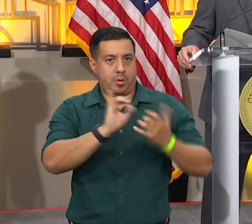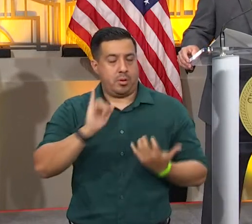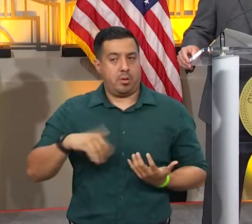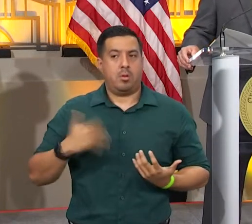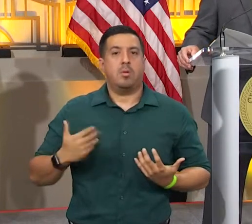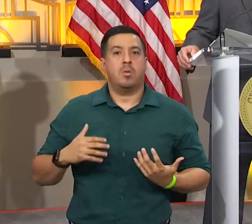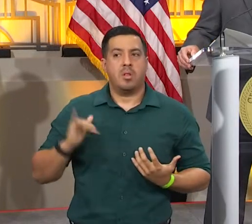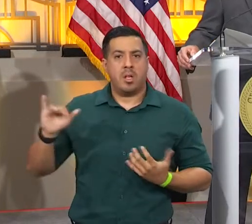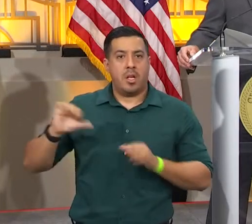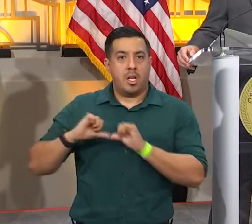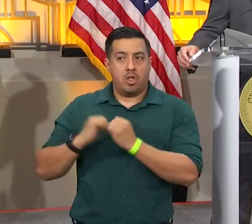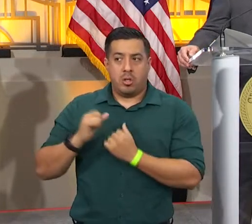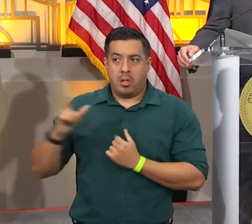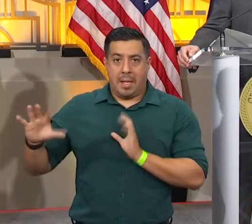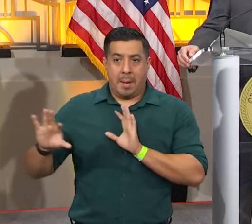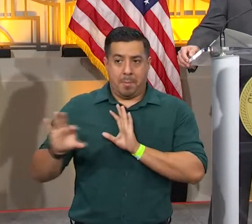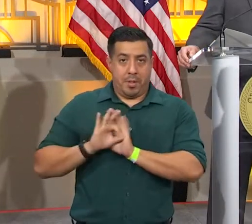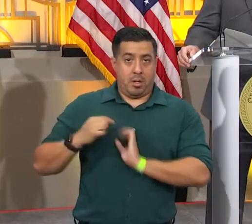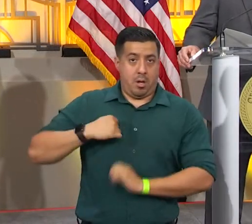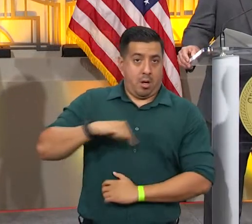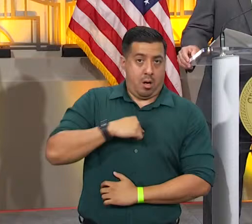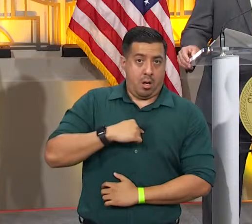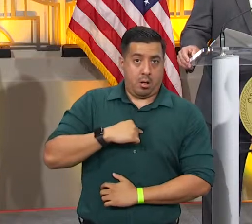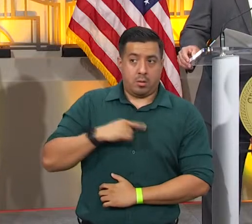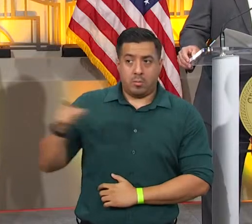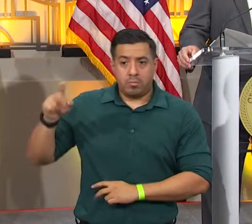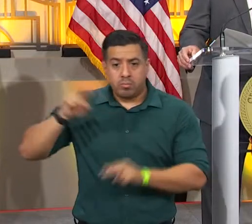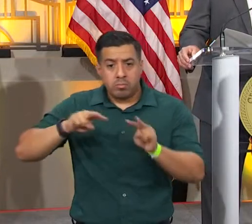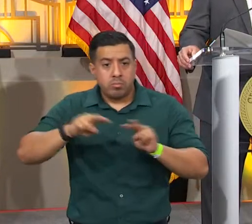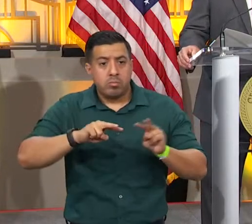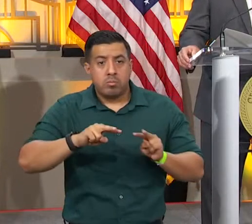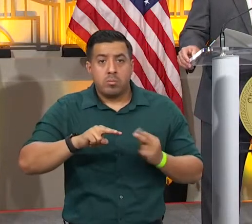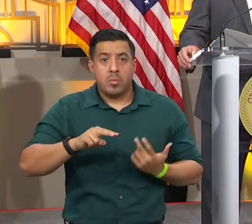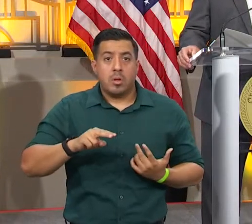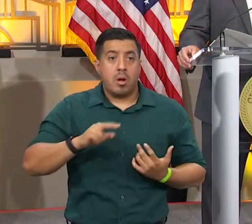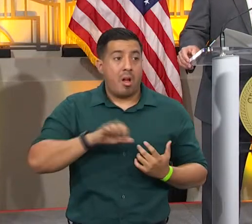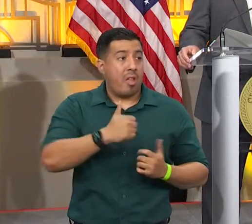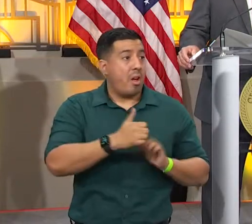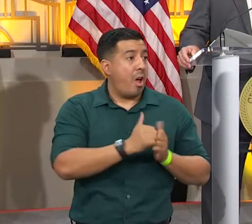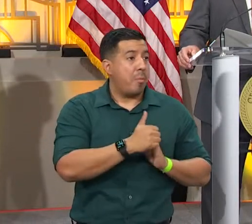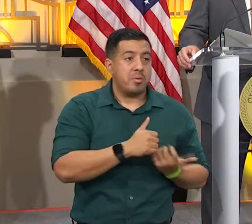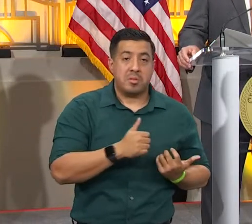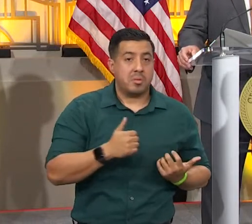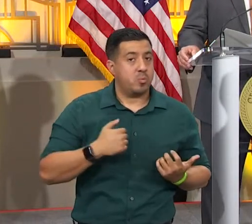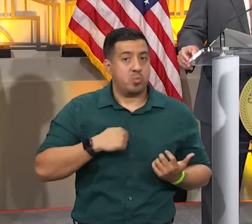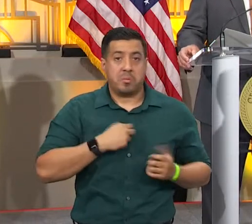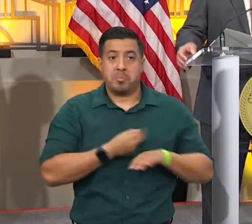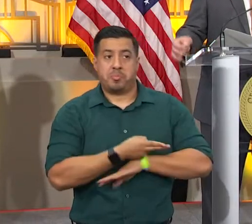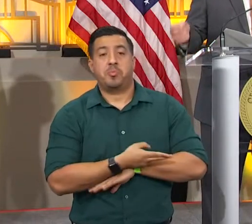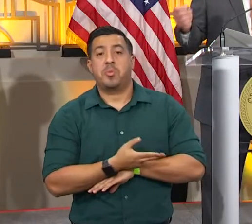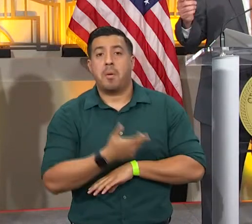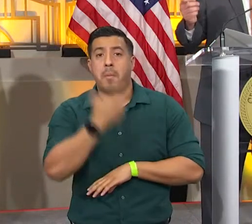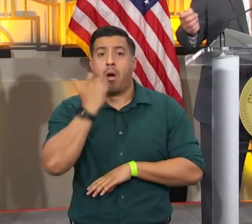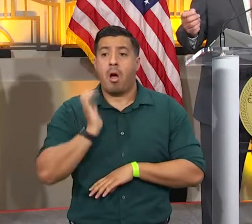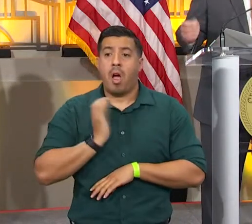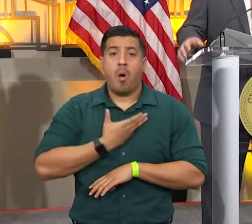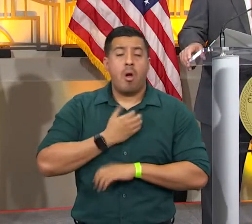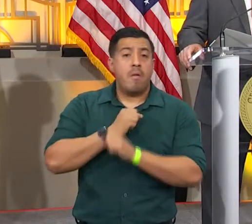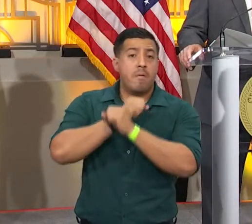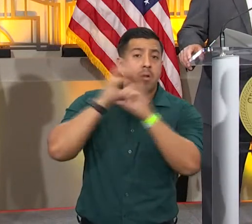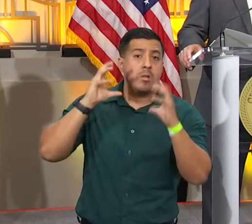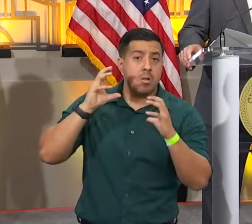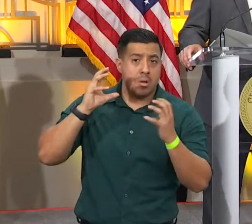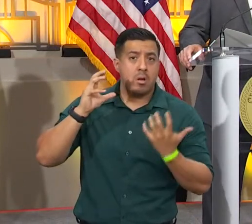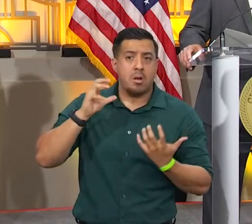the agency. We were selected singly with no other competition because our vision was not